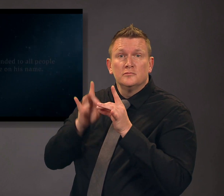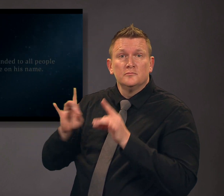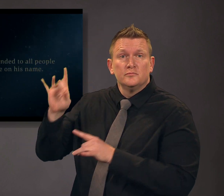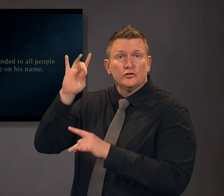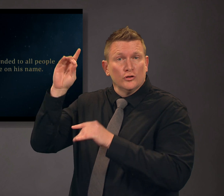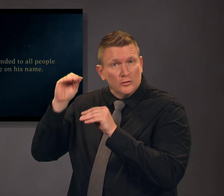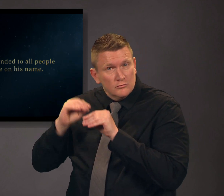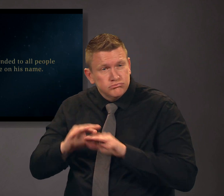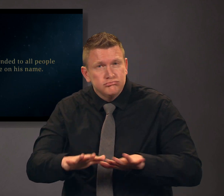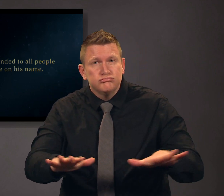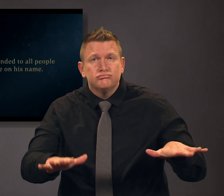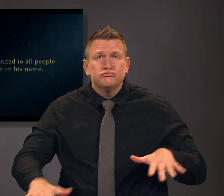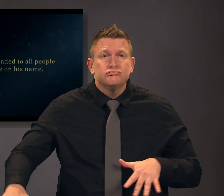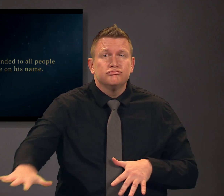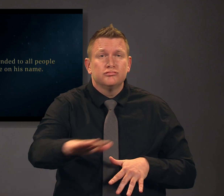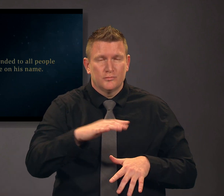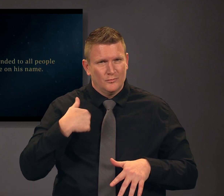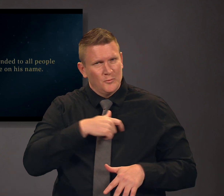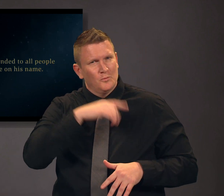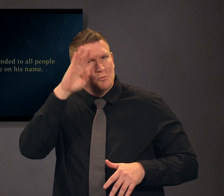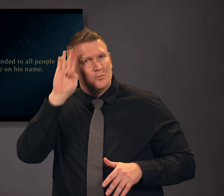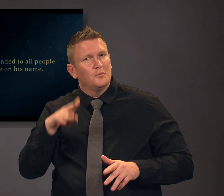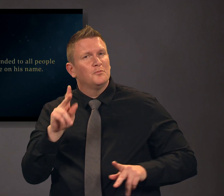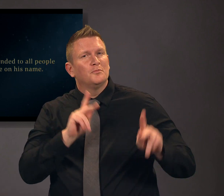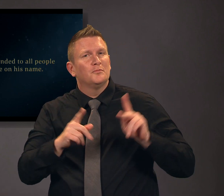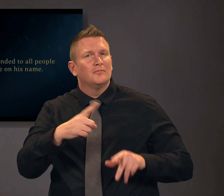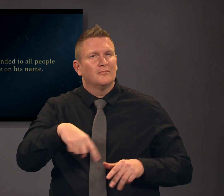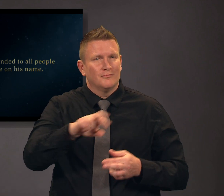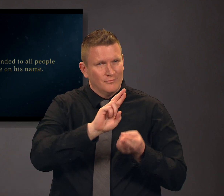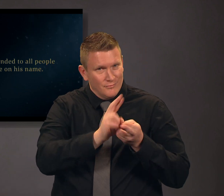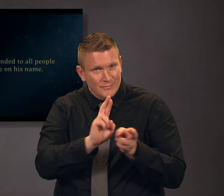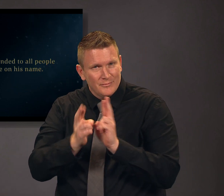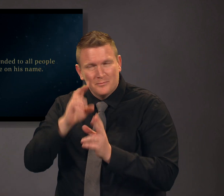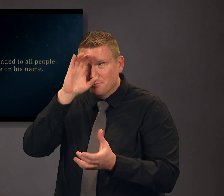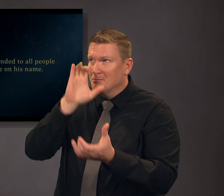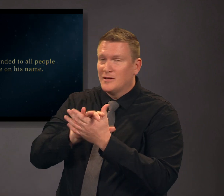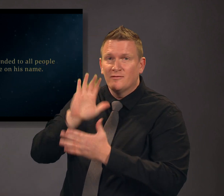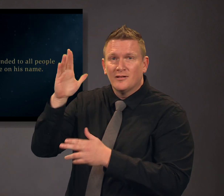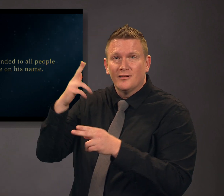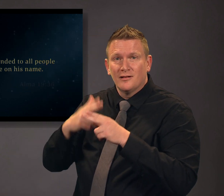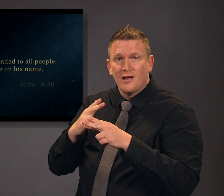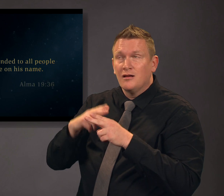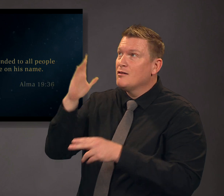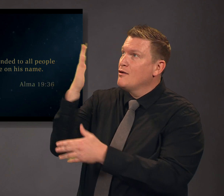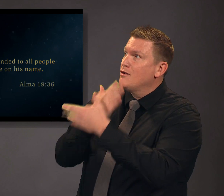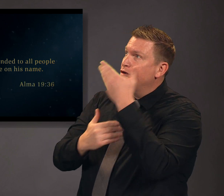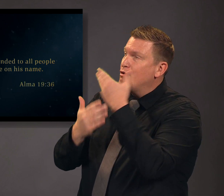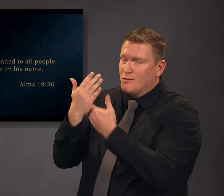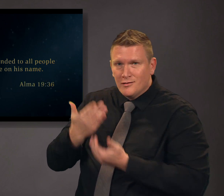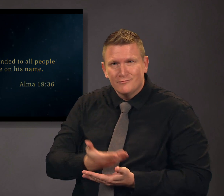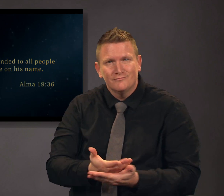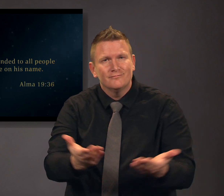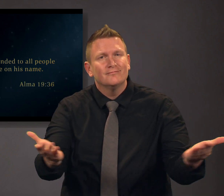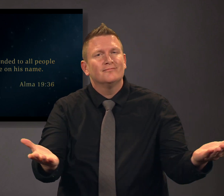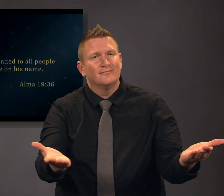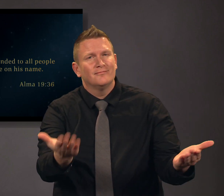them. And we see that his arm is extended to all people who will repent and believe on his name.